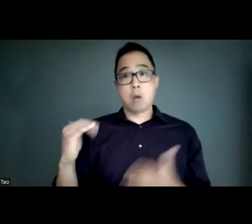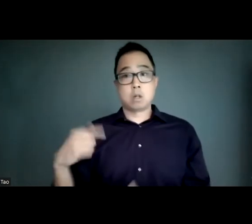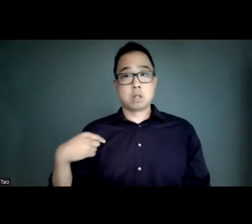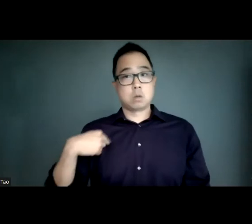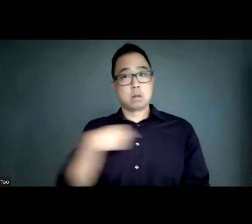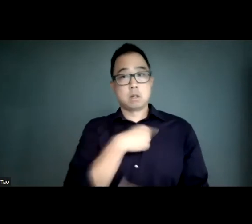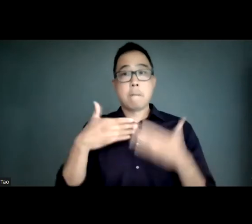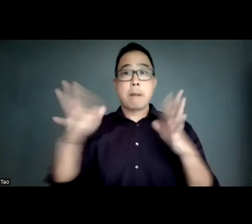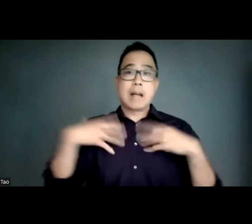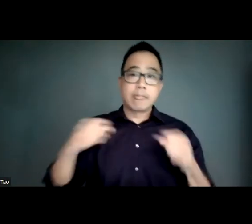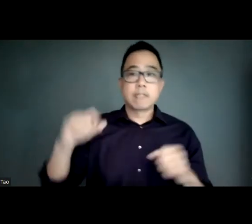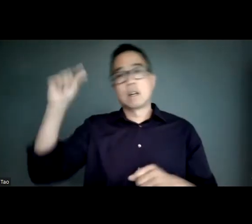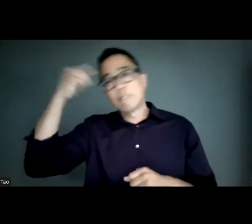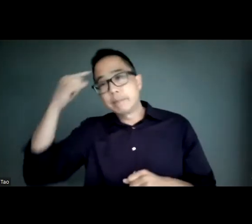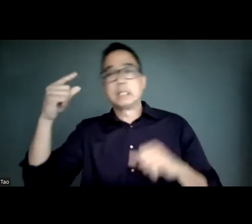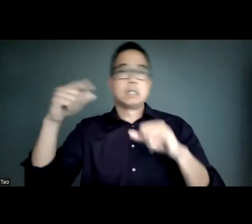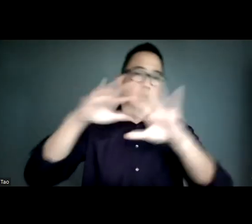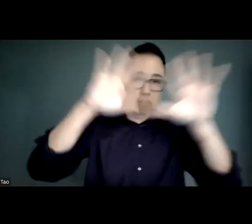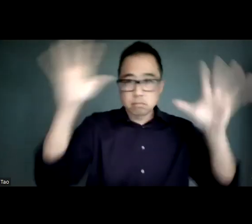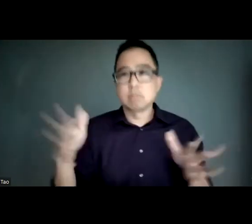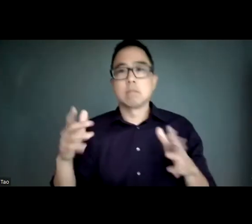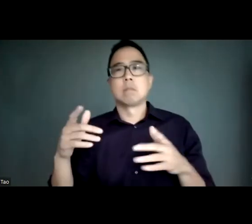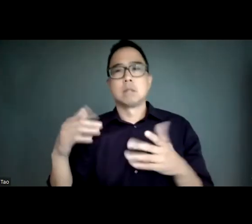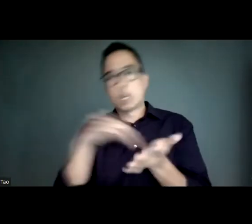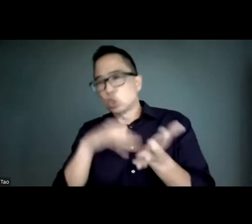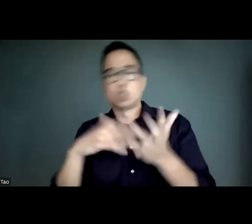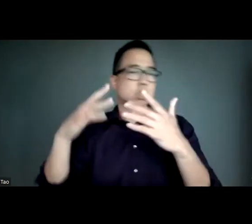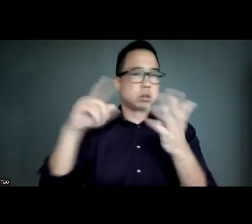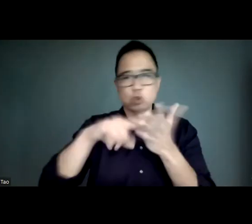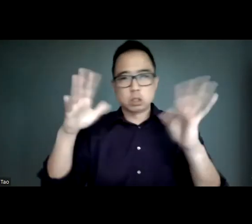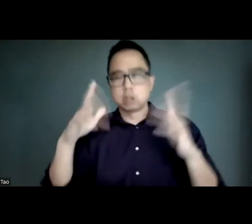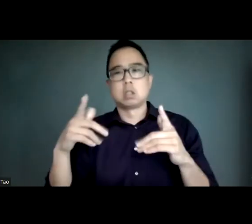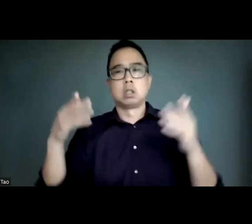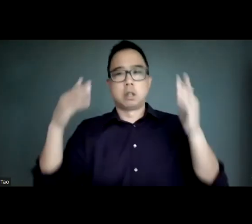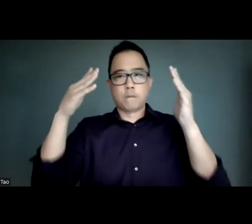Do you notice the difference between endemic, epidemic, and pandemic?